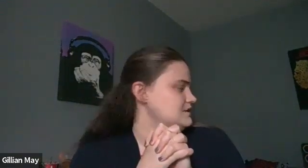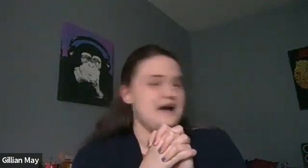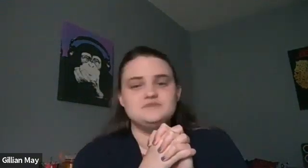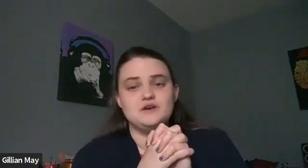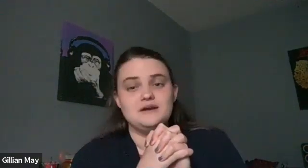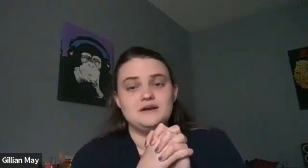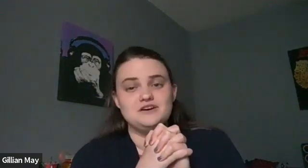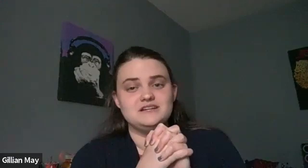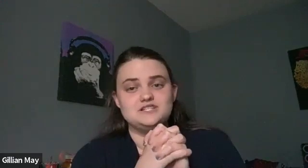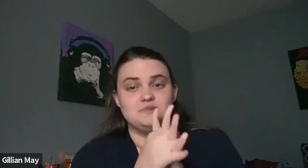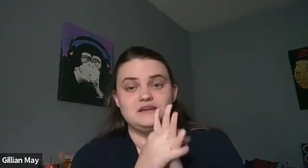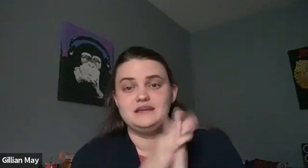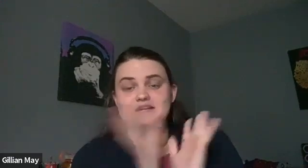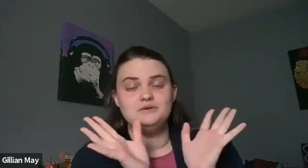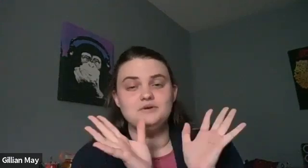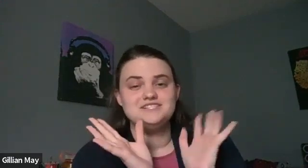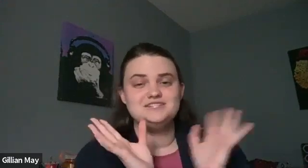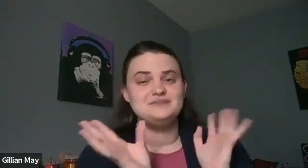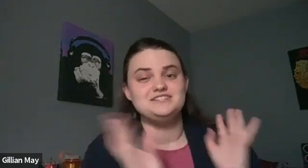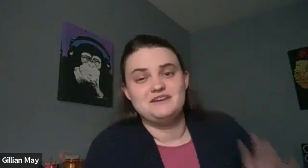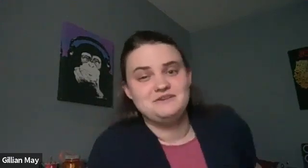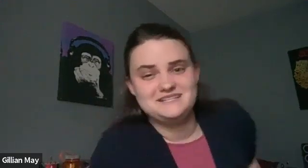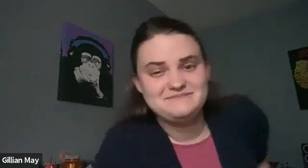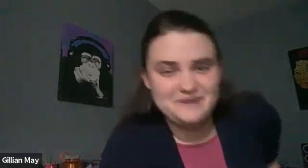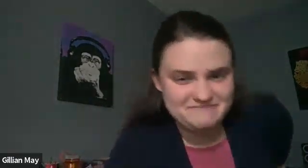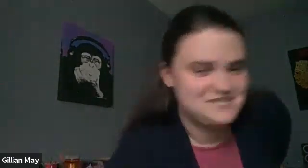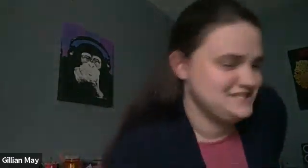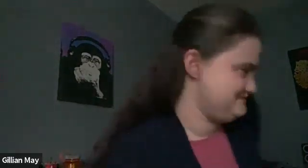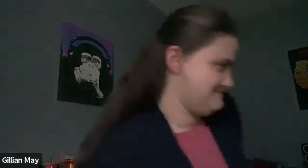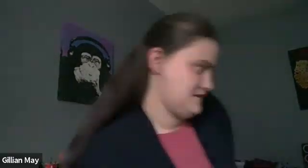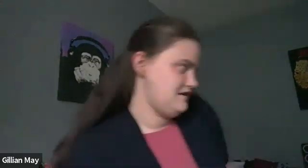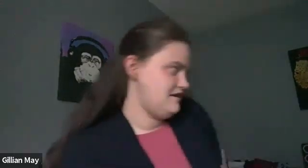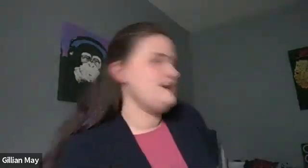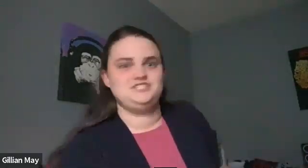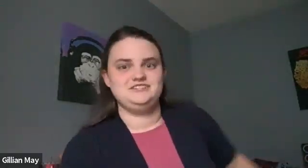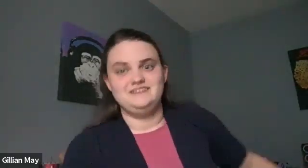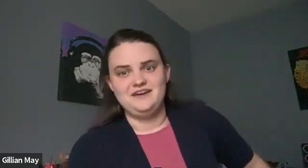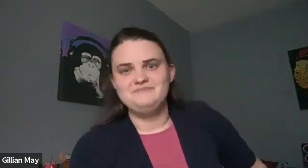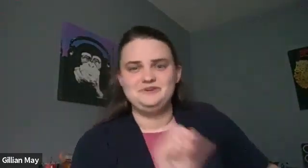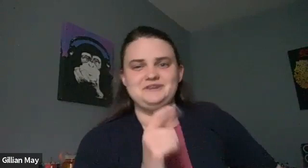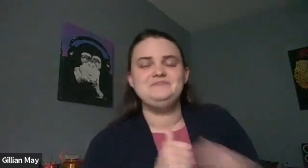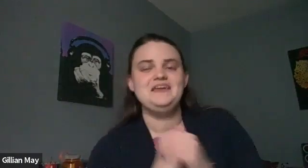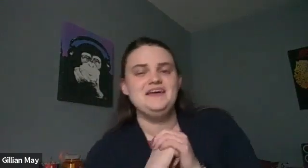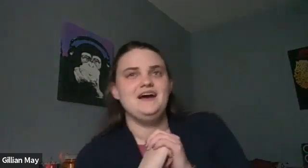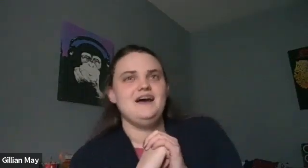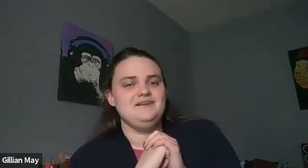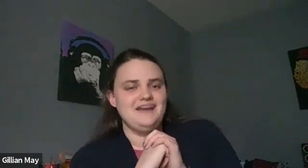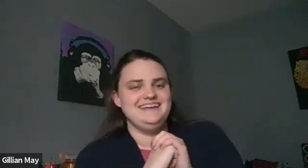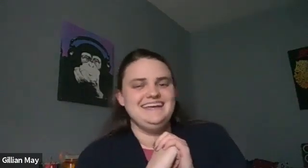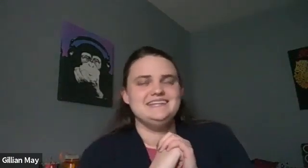I'm sorry, my dog is just barking and I don't know why she's doing it. It's driving me crazy, but she's hushed now. We're good. Okay, let's